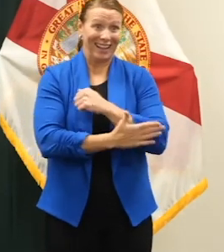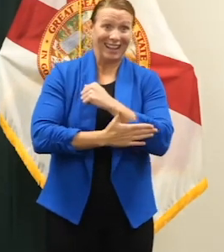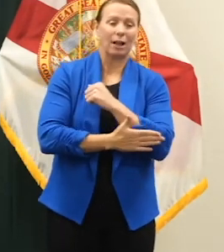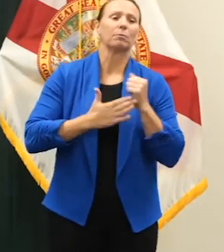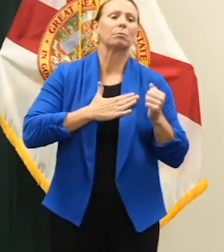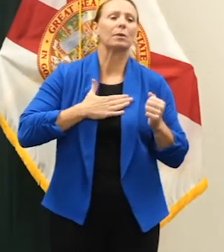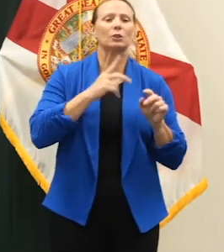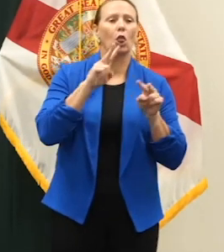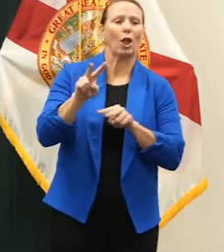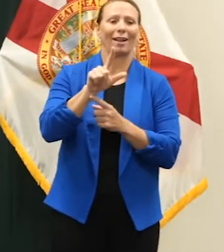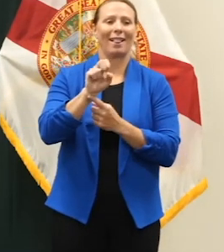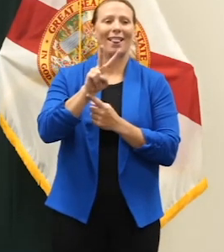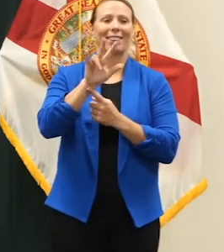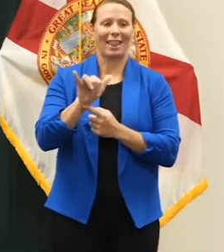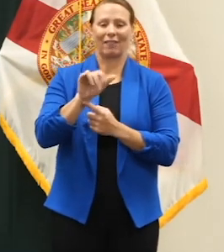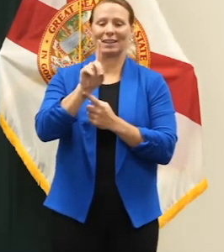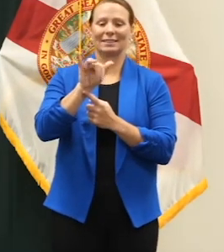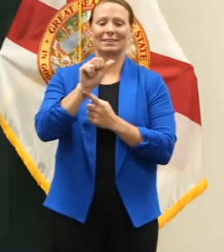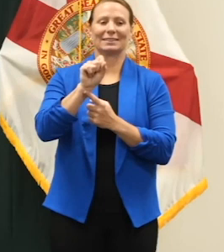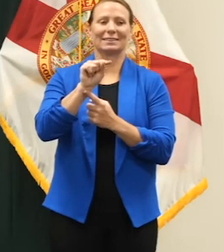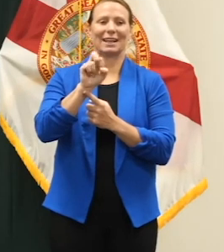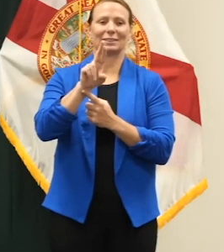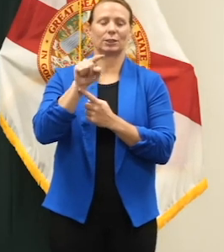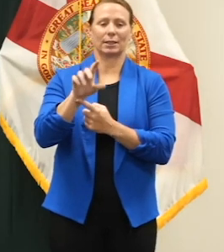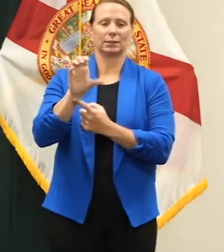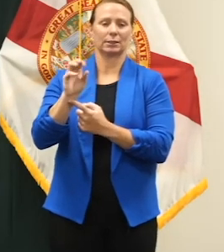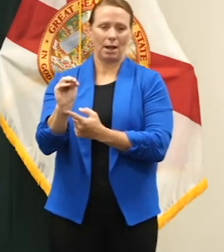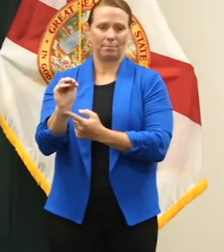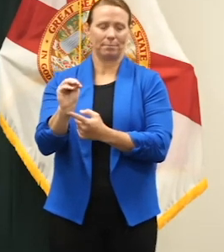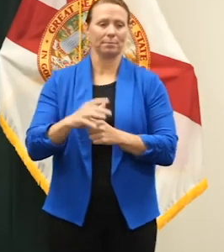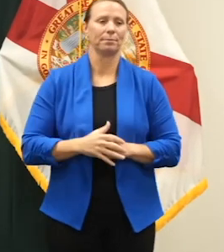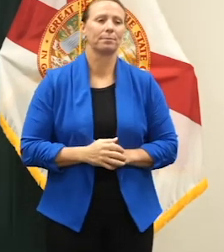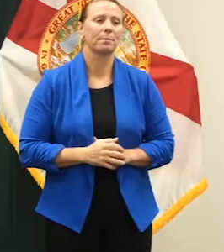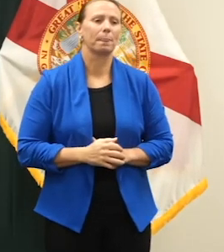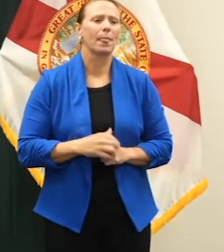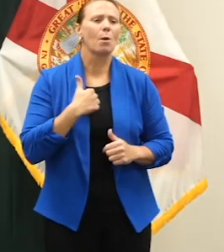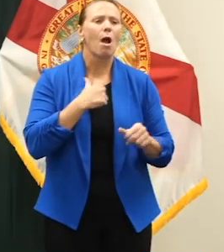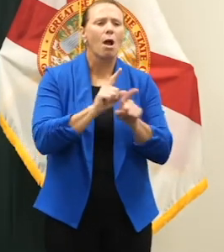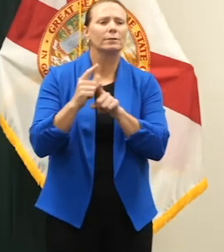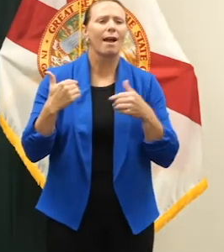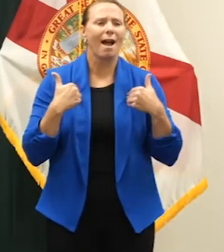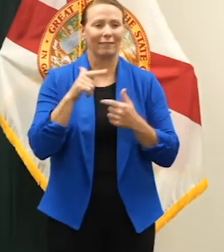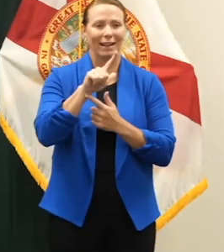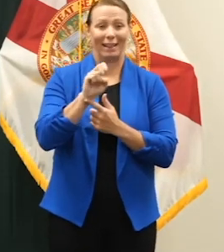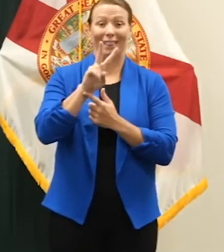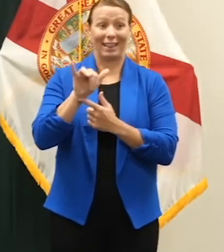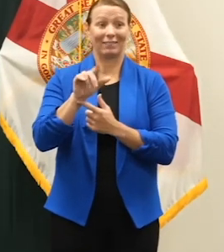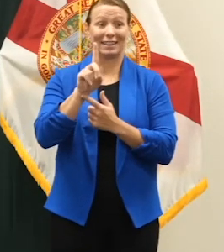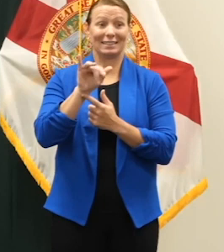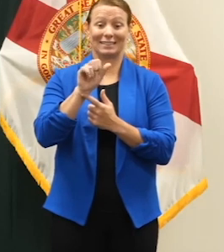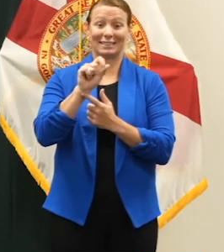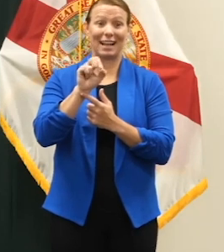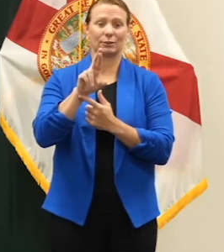levydisaster.com on the website. Also, we have an app, which is the Levy Disaster app. You can go to your Apple Play Store or your Android